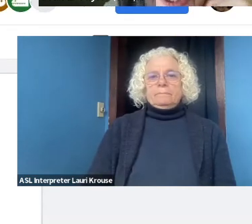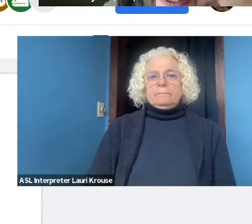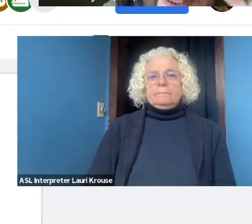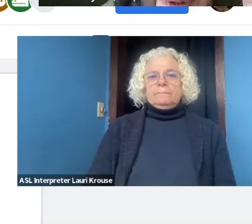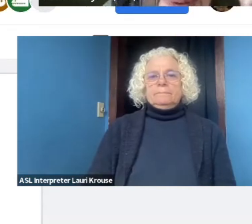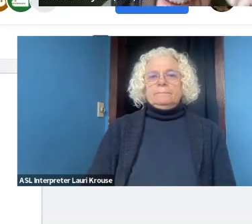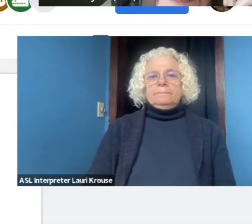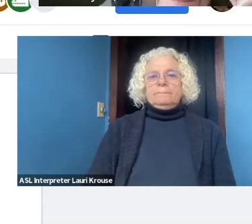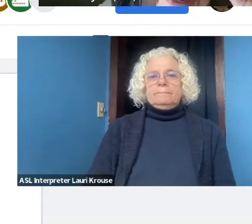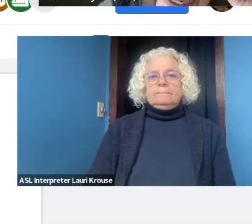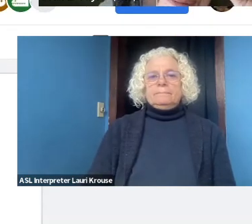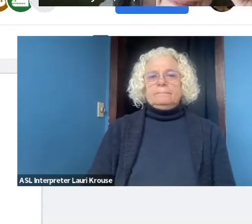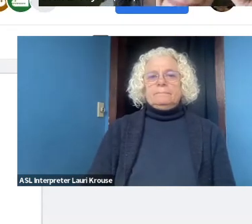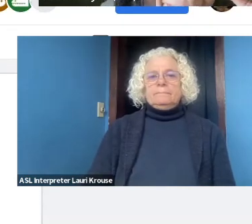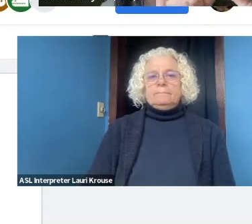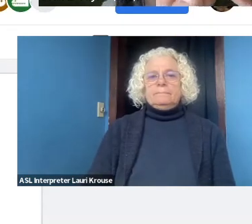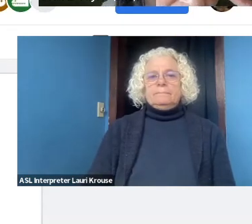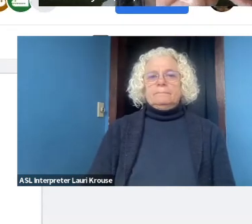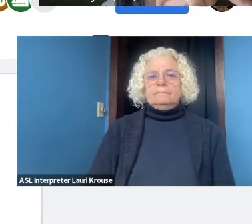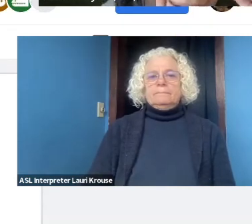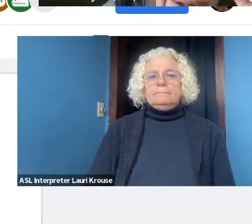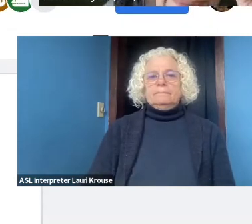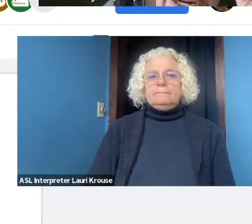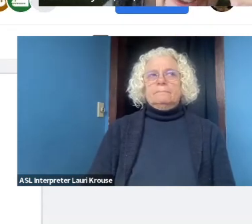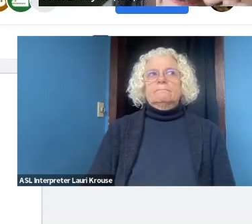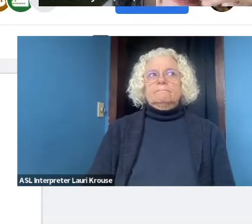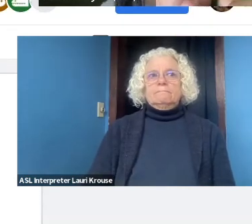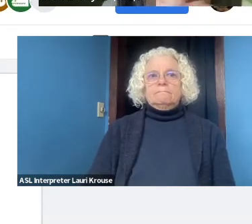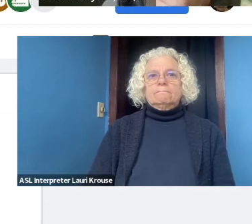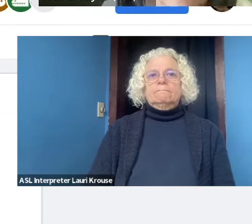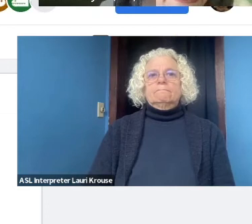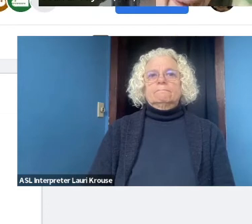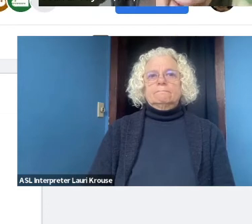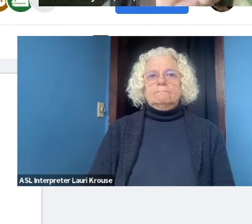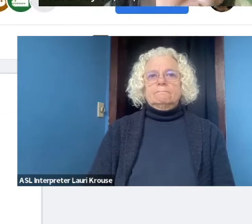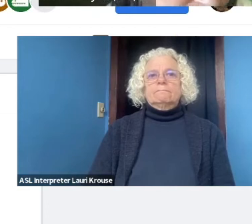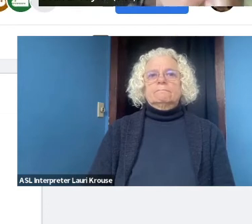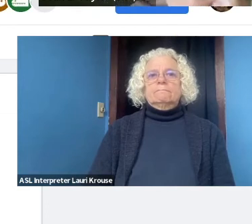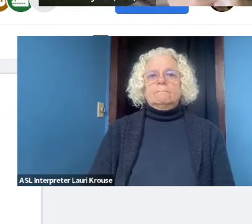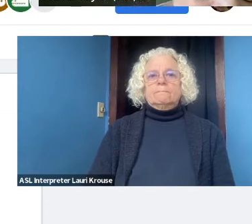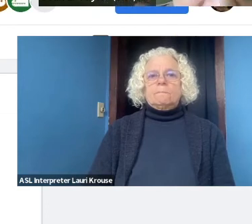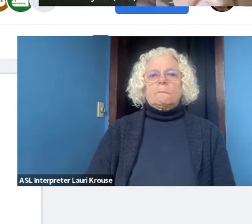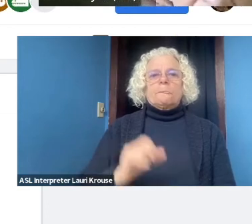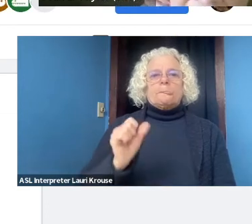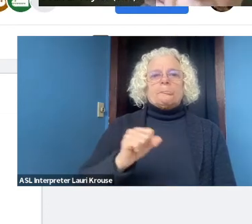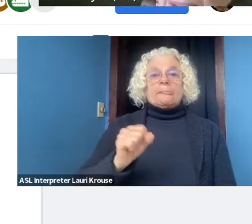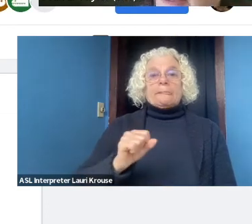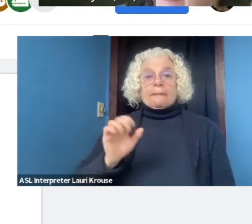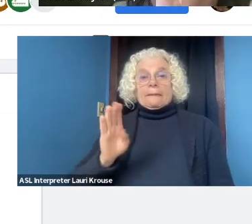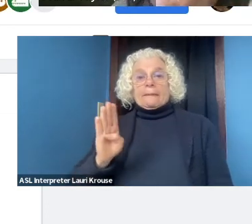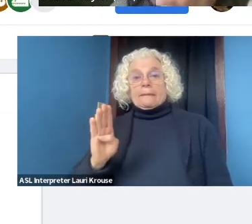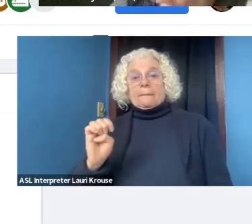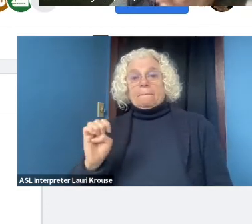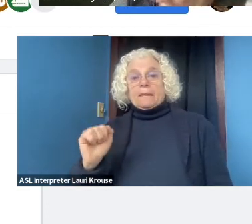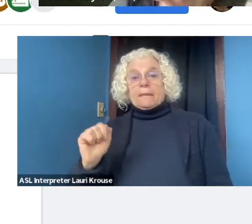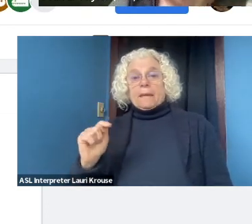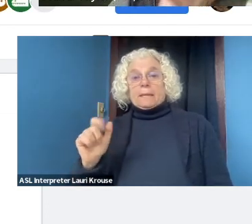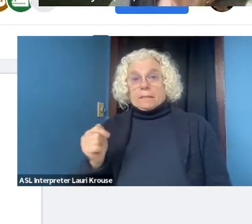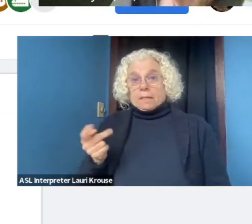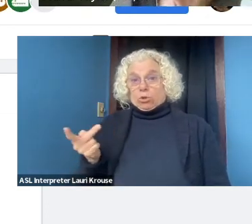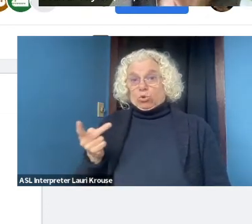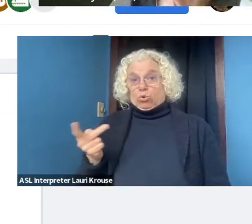And there does seem to be more going on about it. Beata and I also attended an amazing